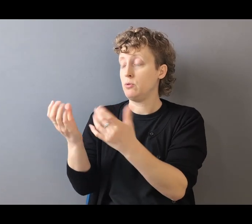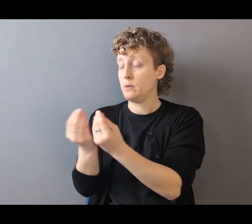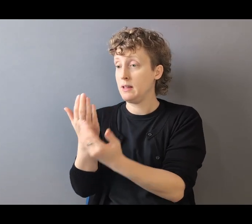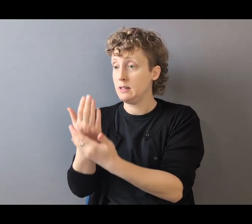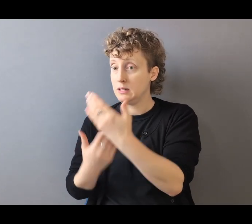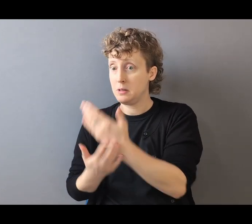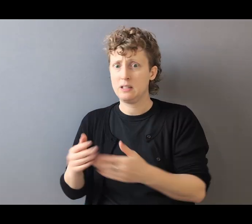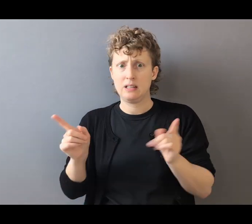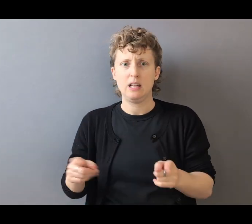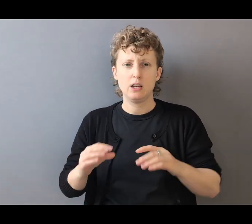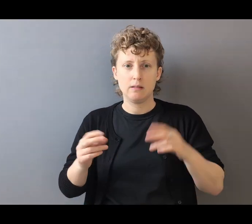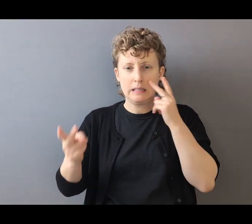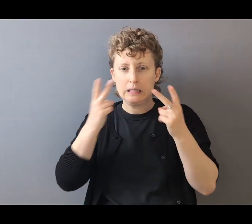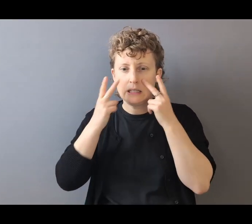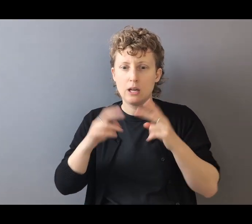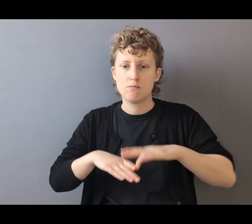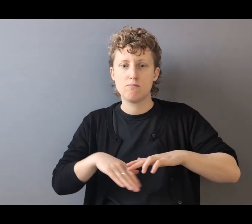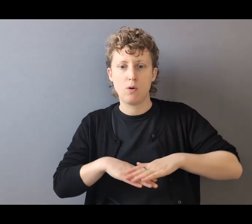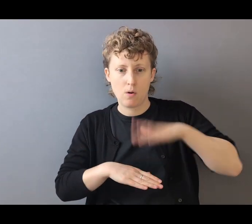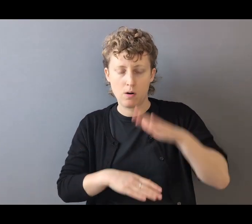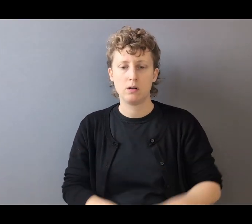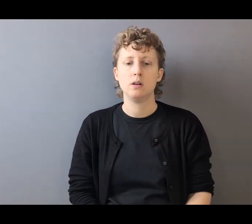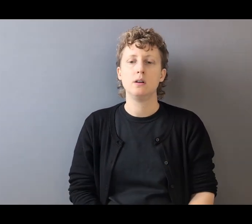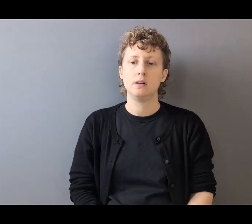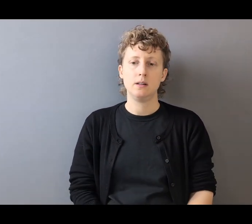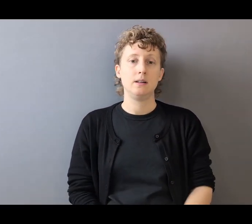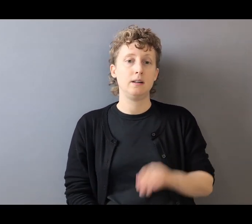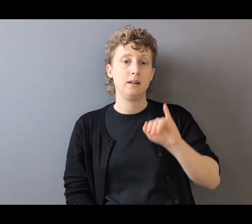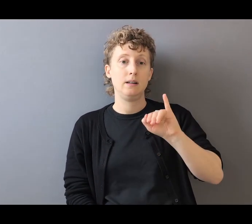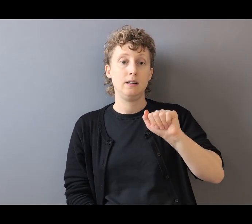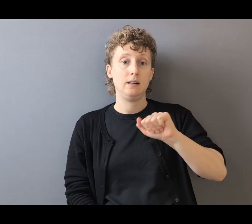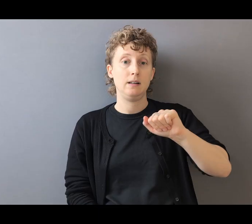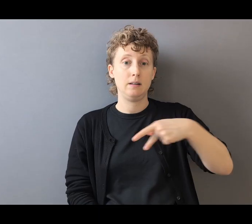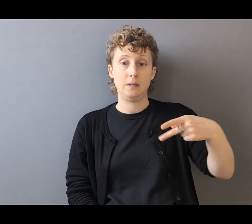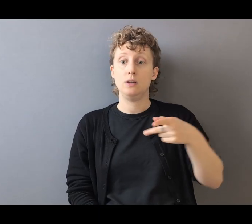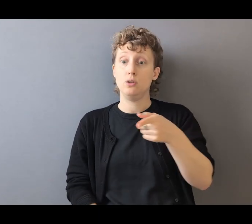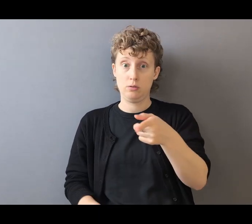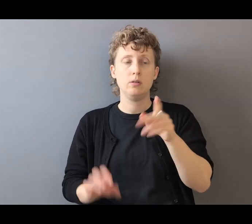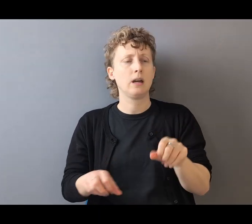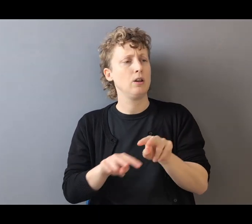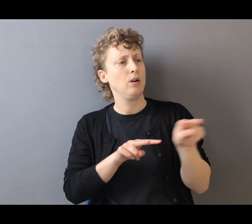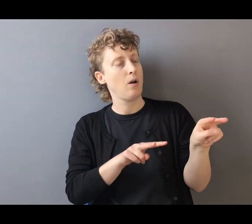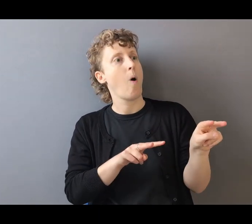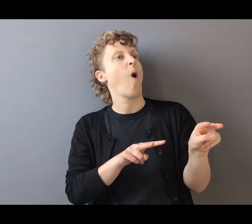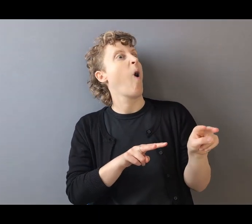key is that EAP shows what an accessible professional looks like. So we're not just making a general claim